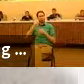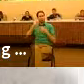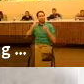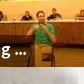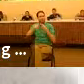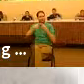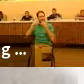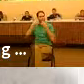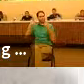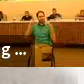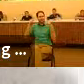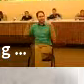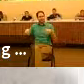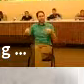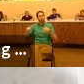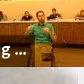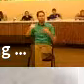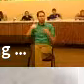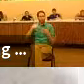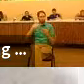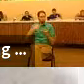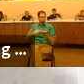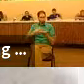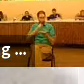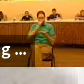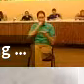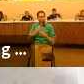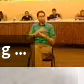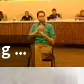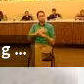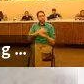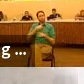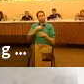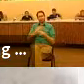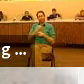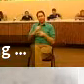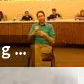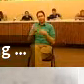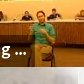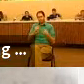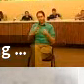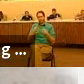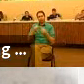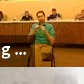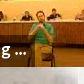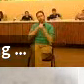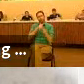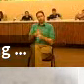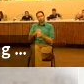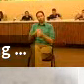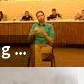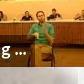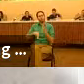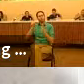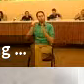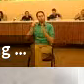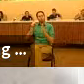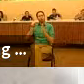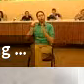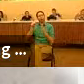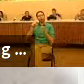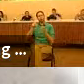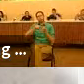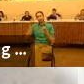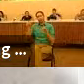And again, that gets back to, as we've talked about before, that we would reroute that path so it went kind of along the northern boundary of